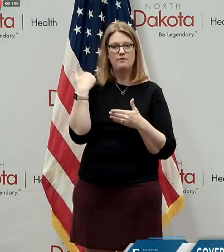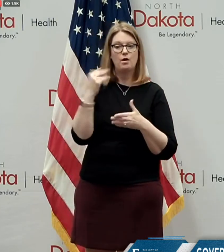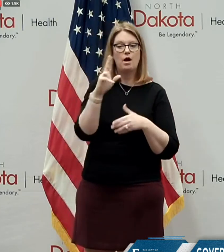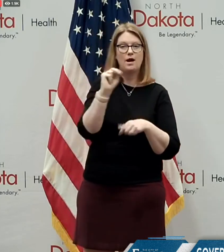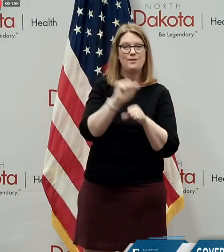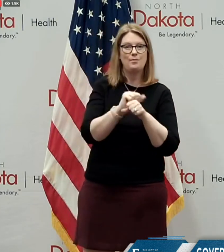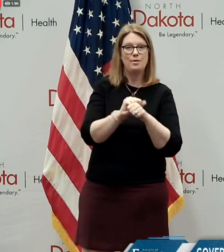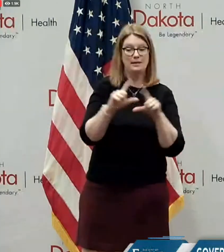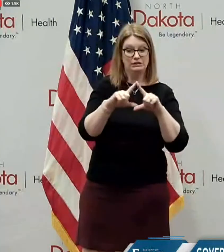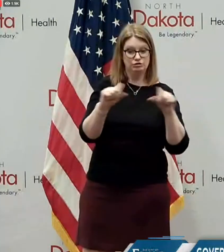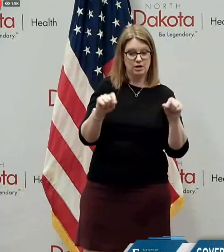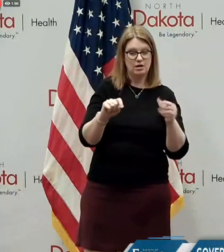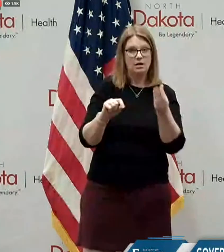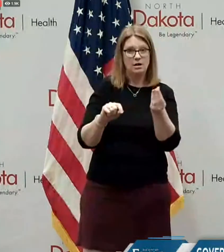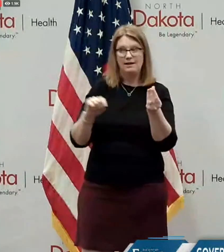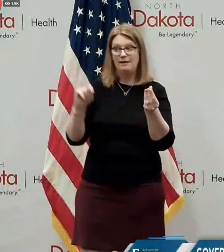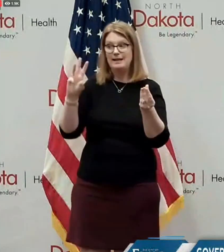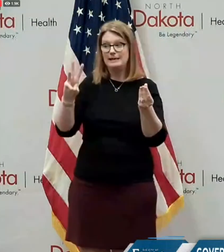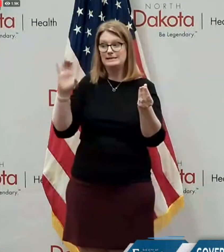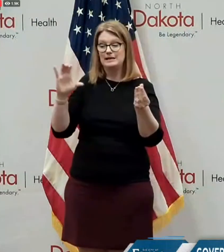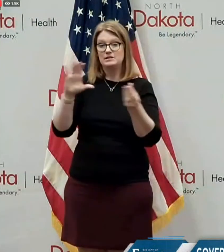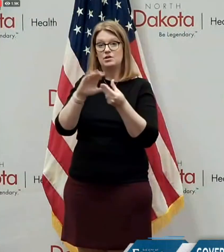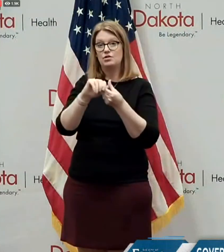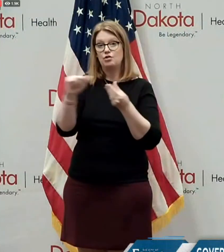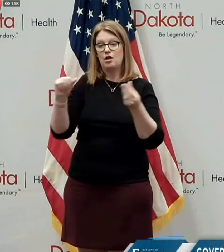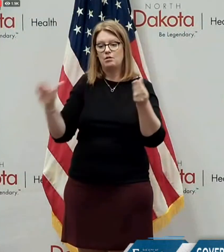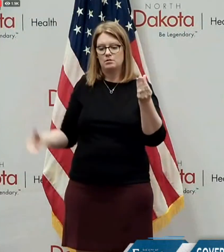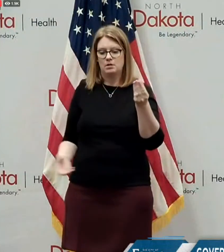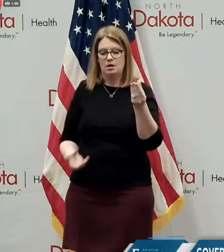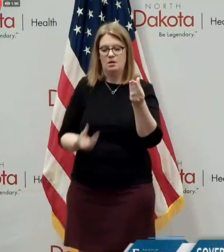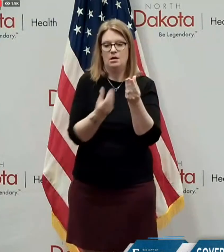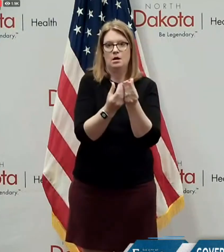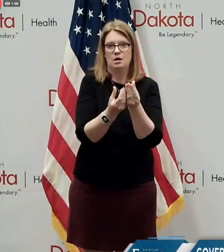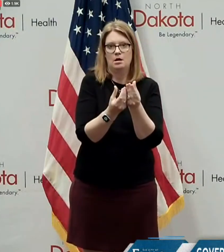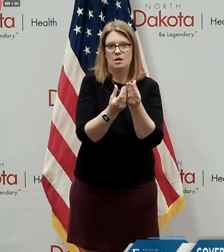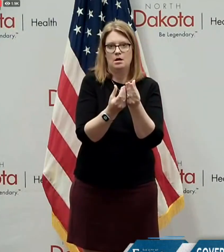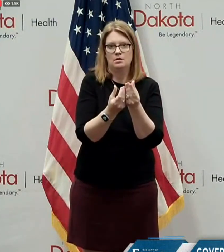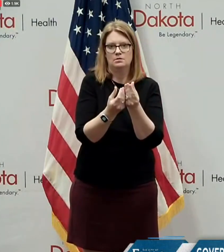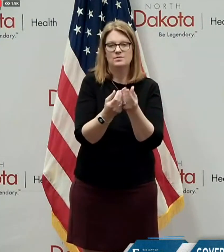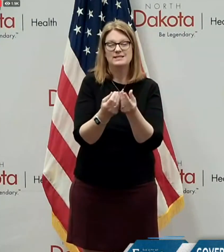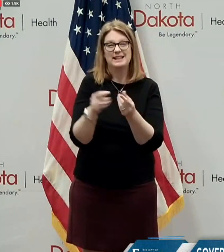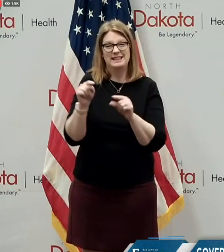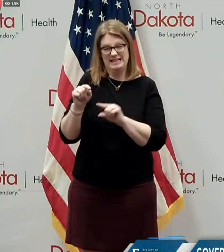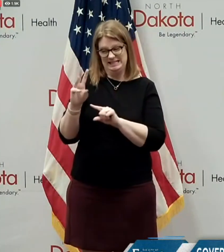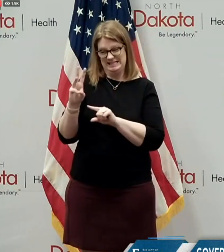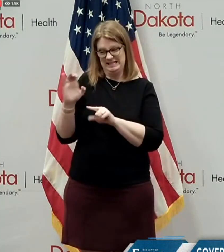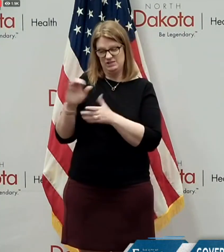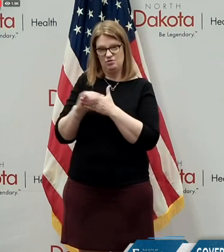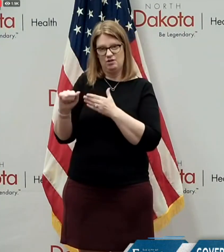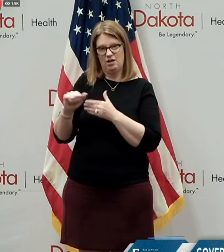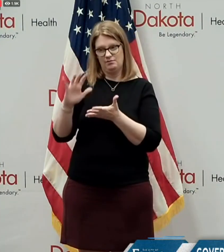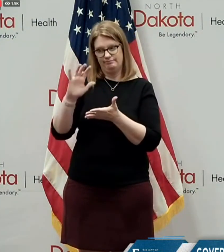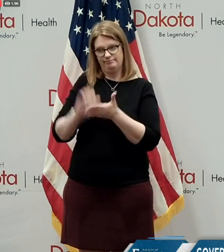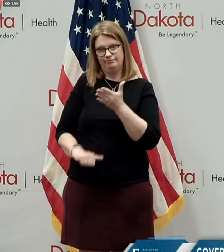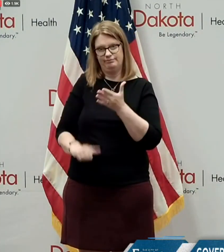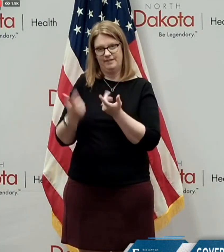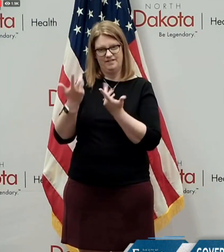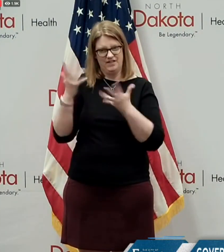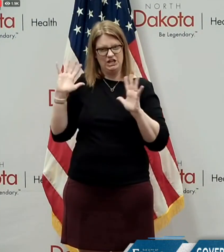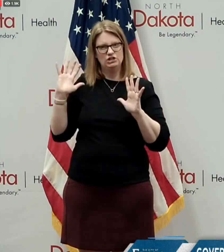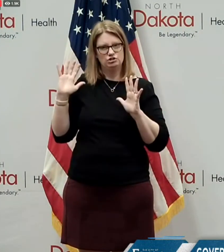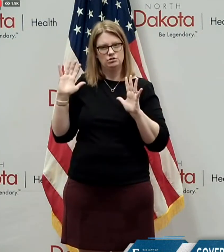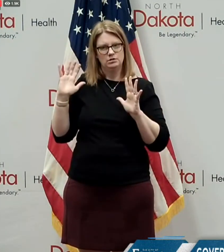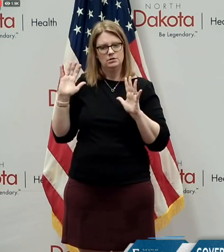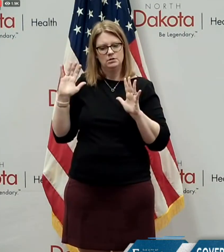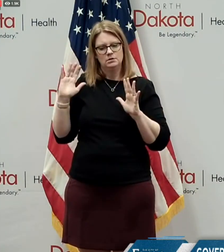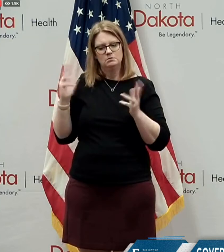employers that people are doing everything they can to avoid returning to work if they can continue to draw more money. I